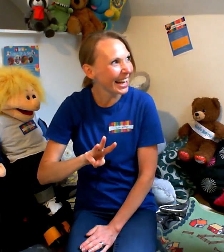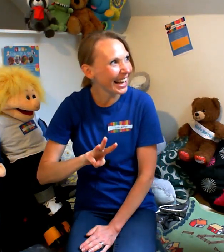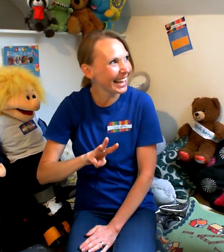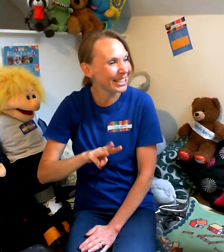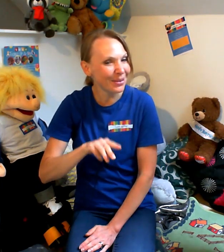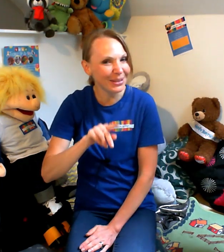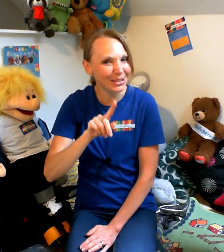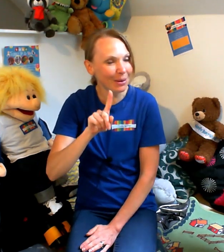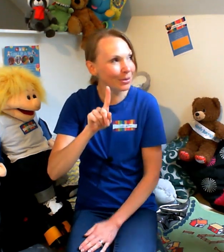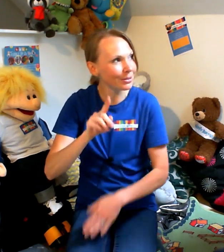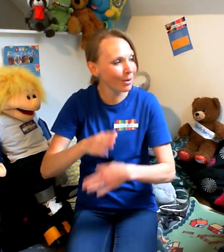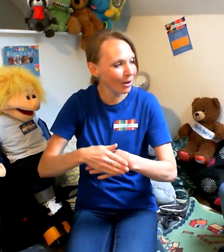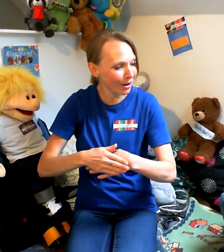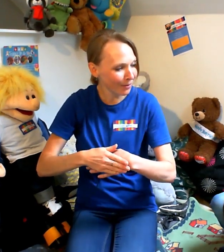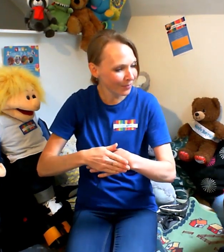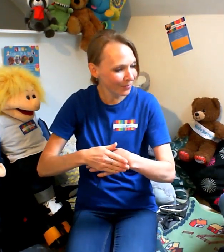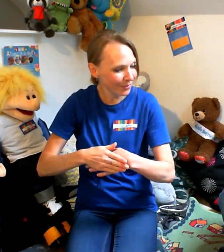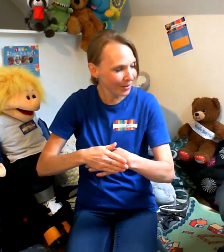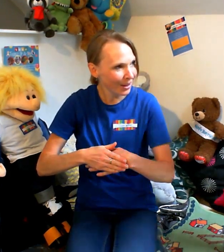Yay, shall we do it once more?